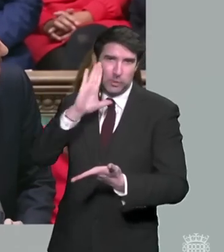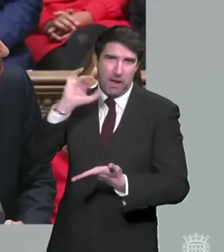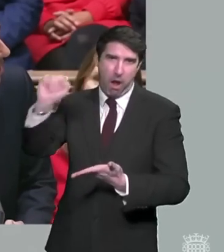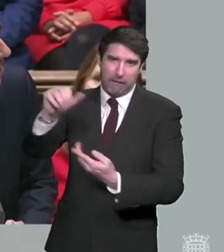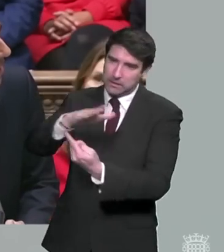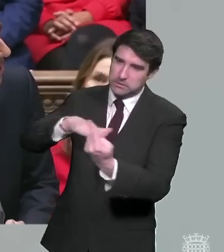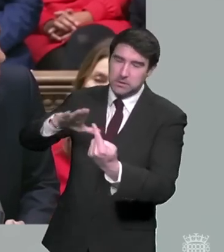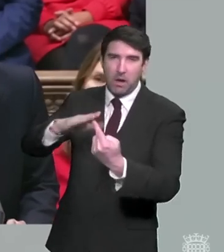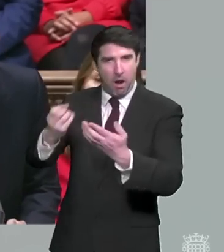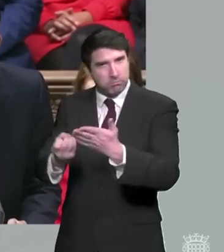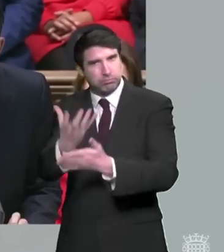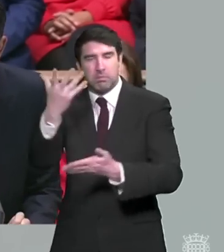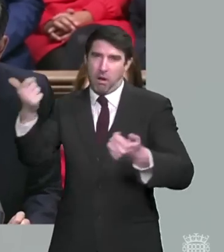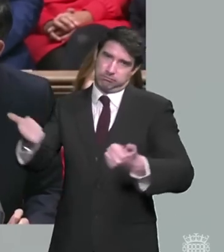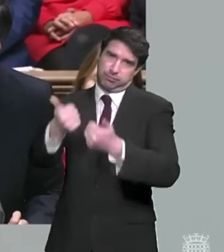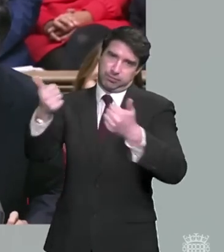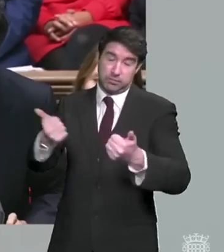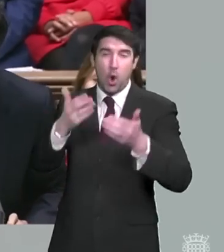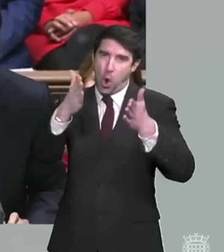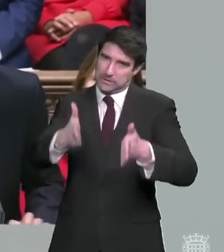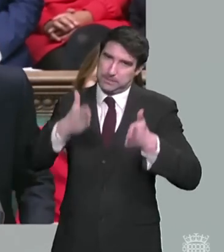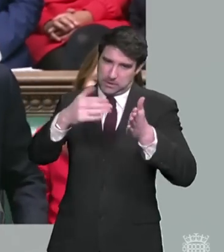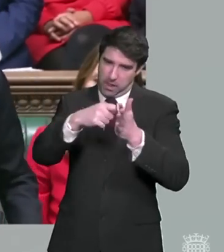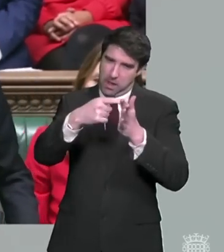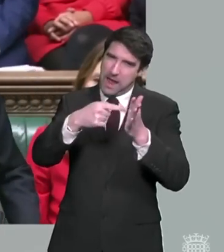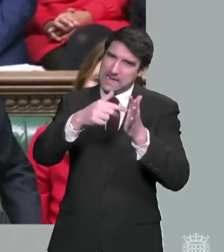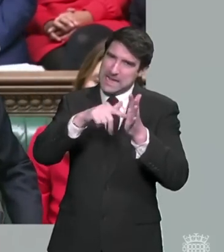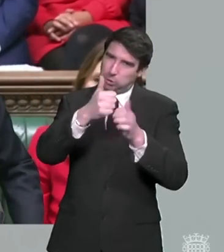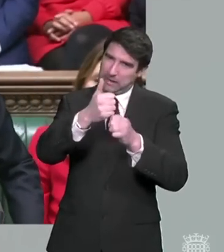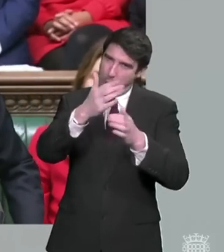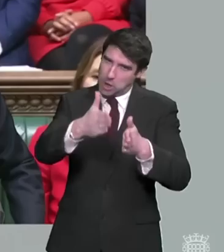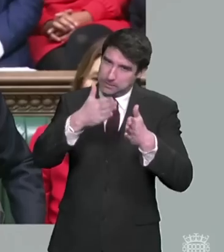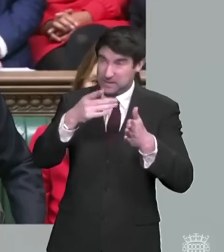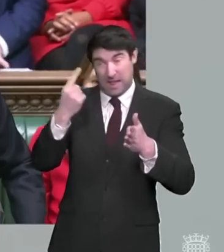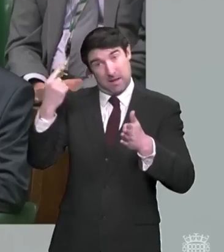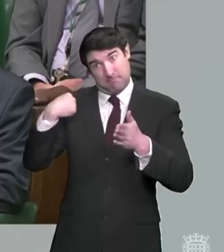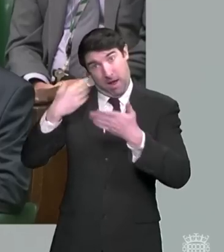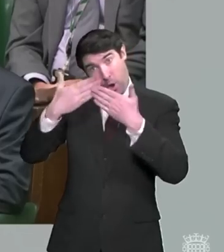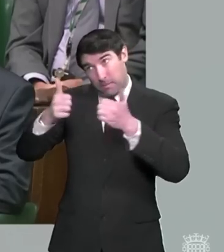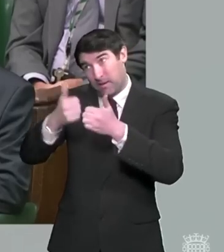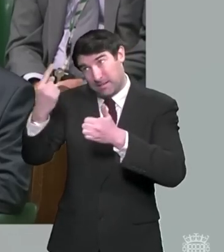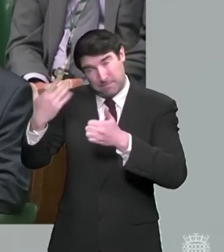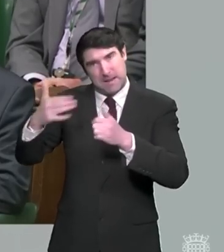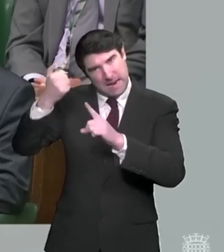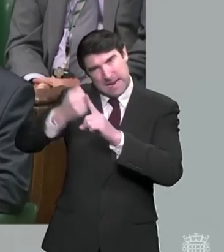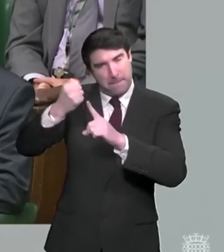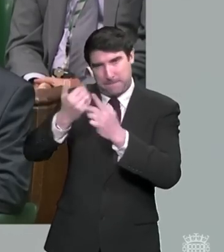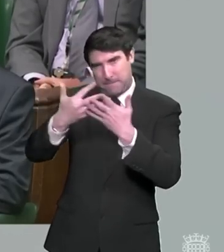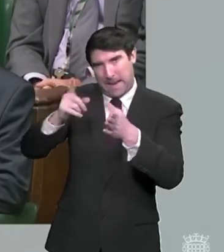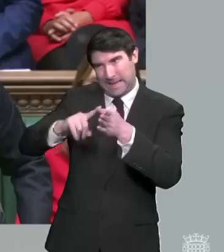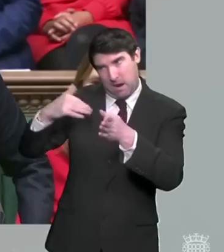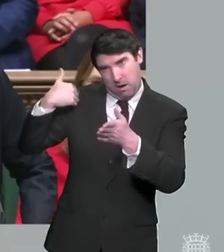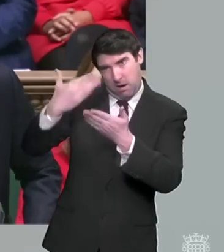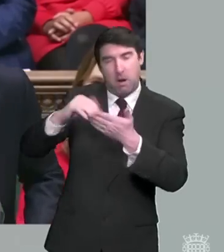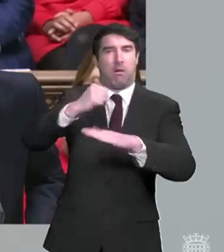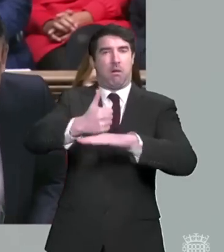the redevelopment of Kettering General Hospital, something I know my honourable friend has been campaigning on tirelessly for years. But he's